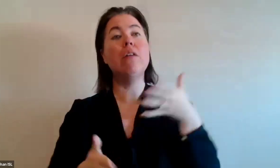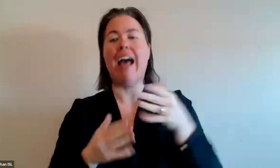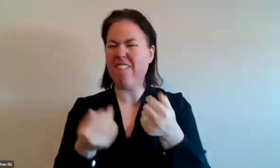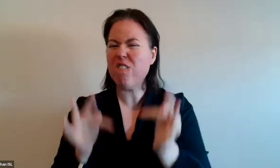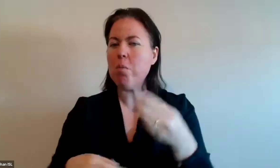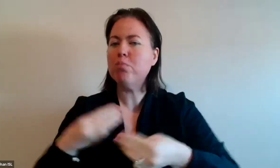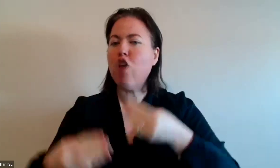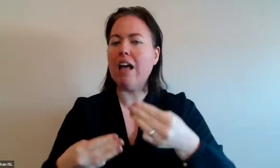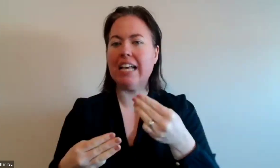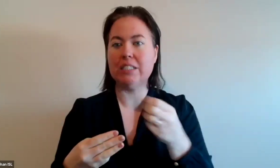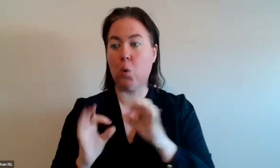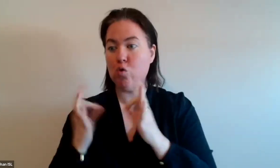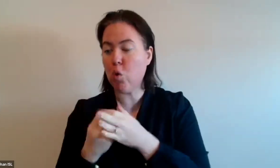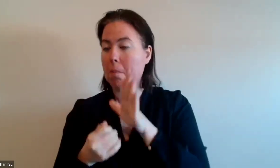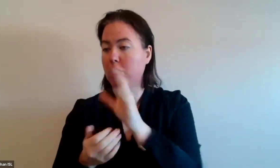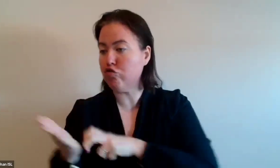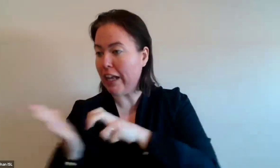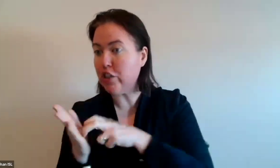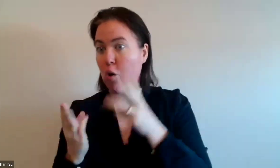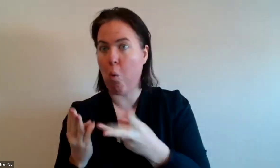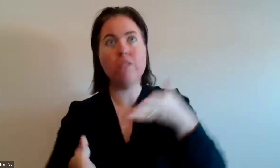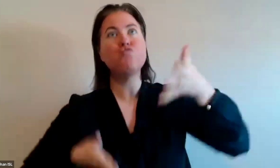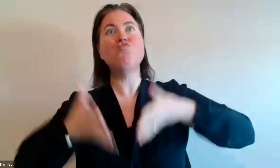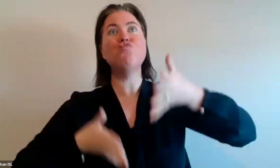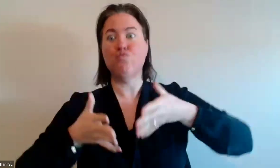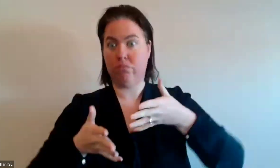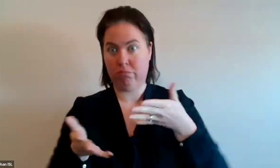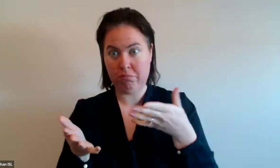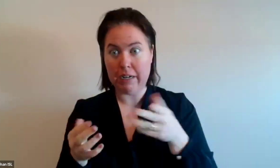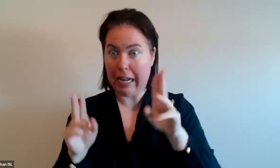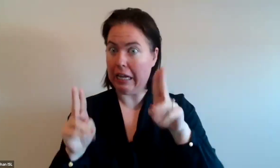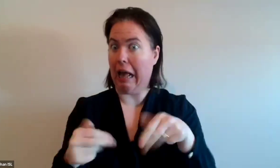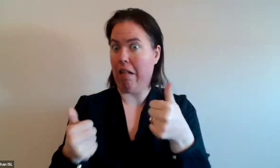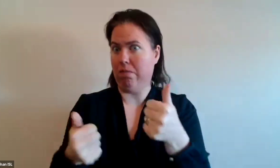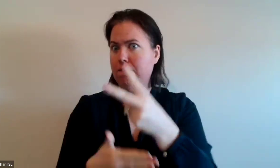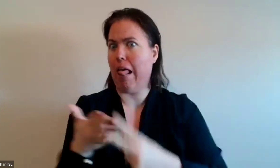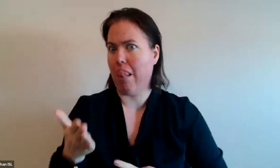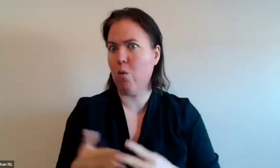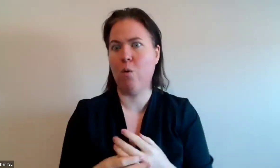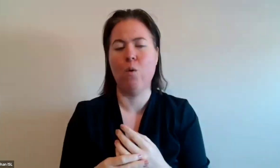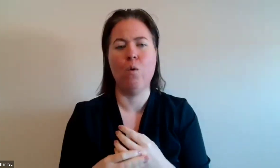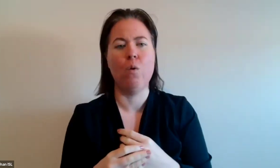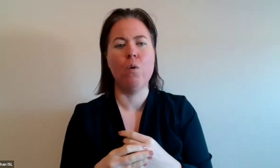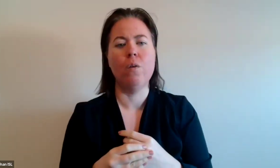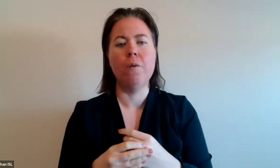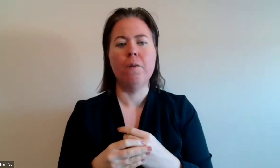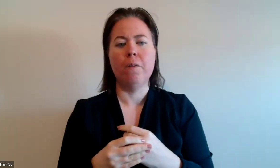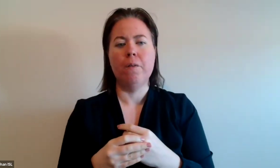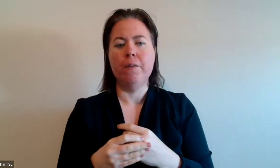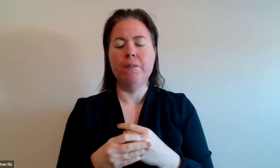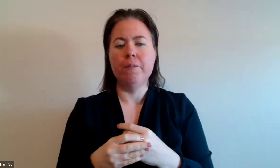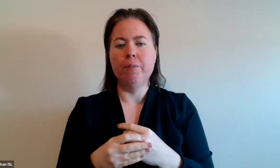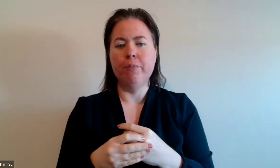process where groups have to register in order to do that, but that can be really valuable as well. And all of the committee members